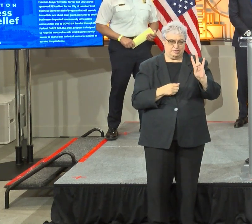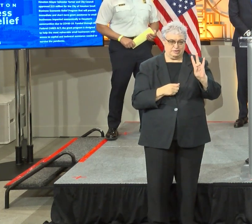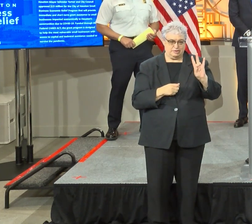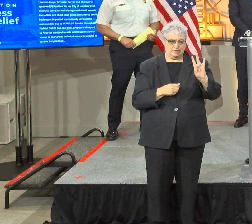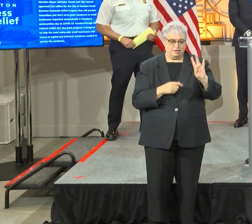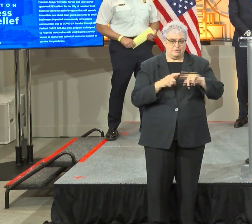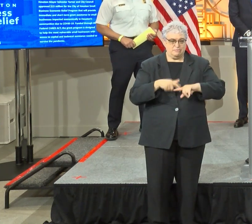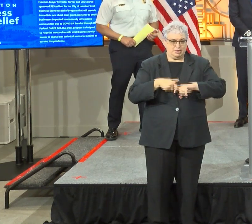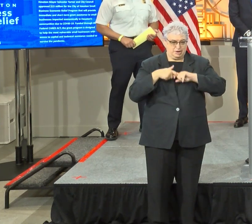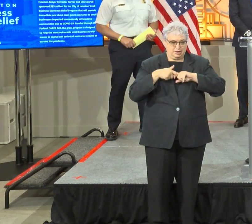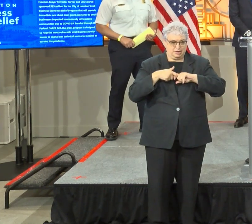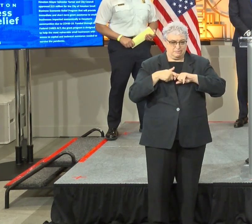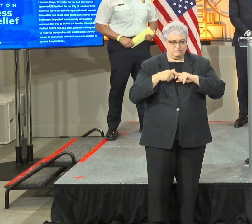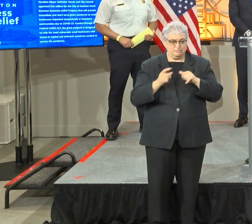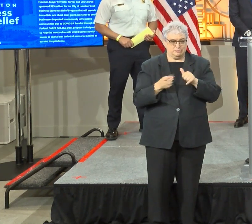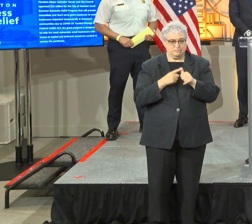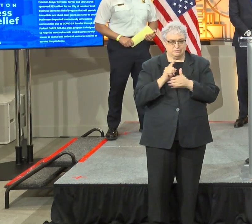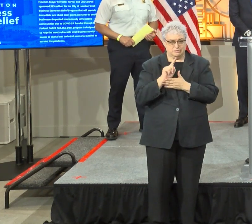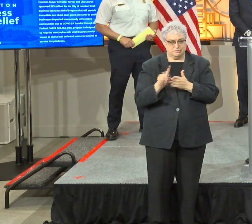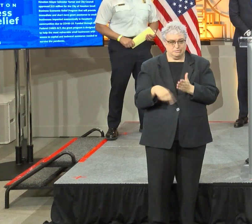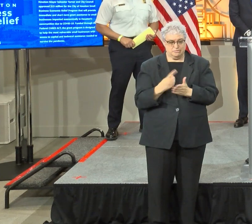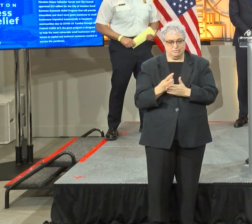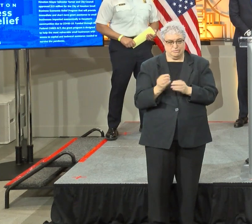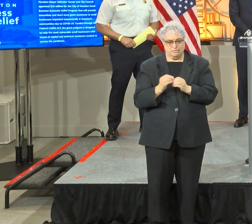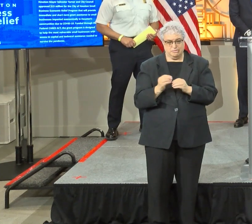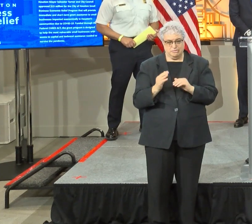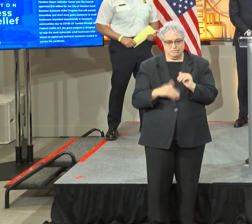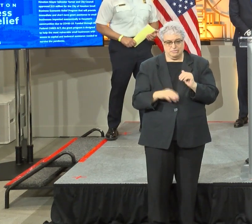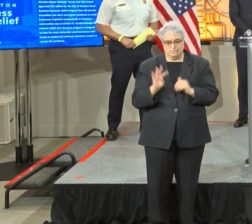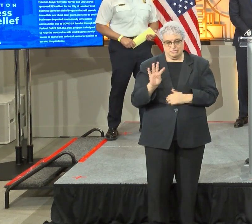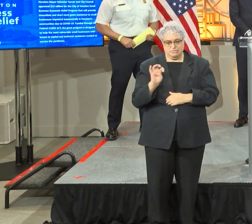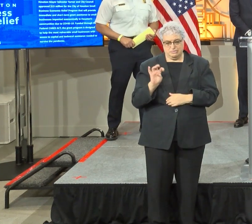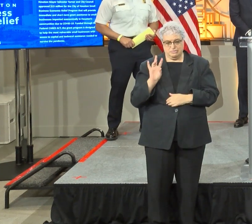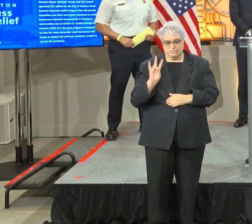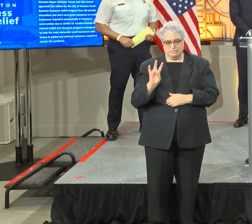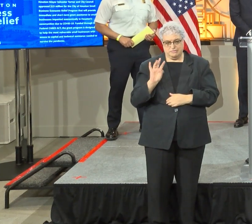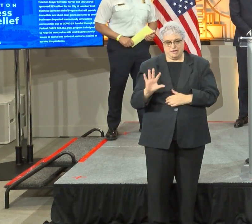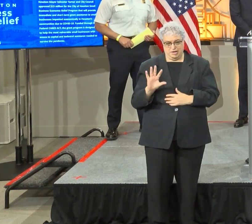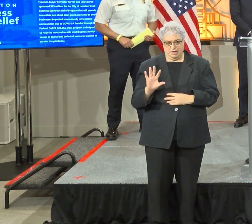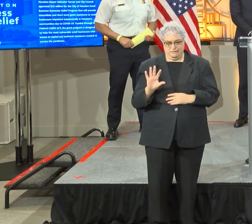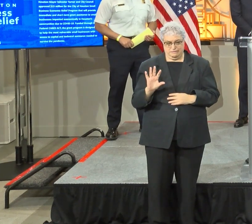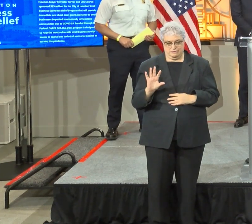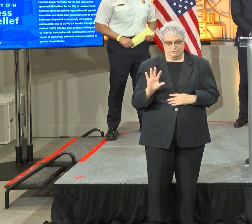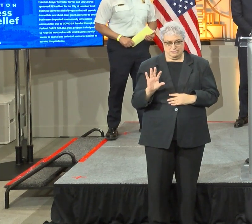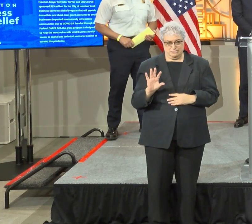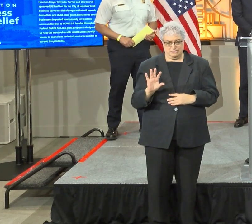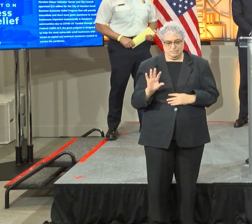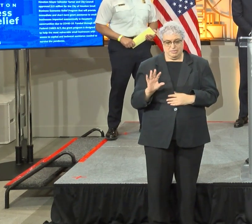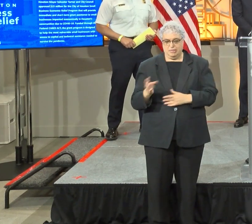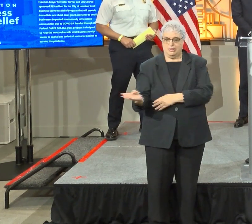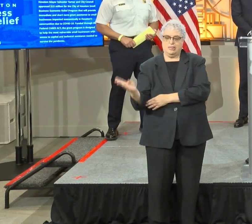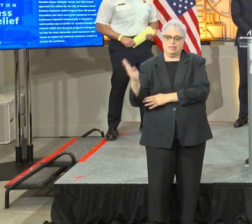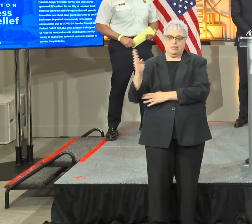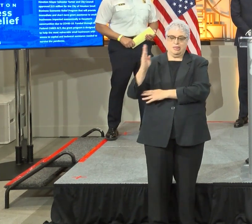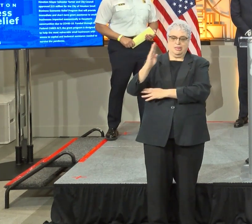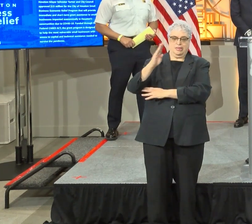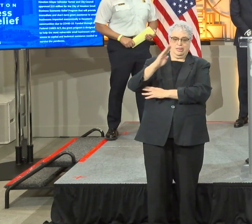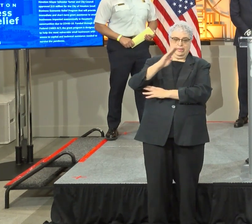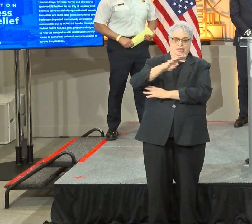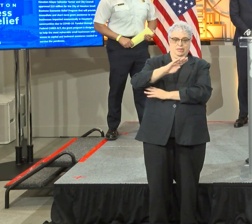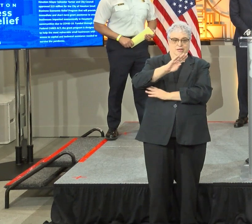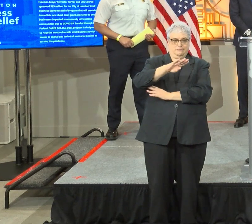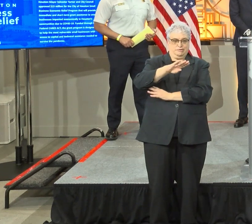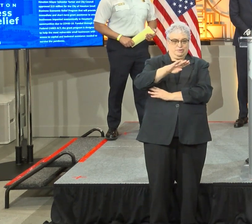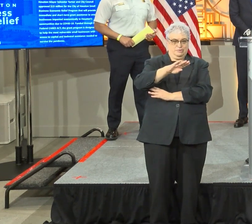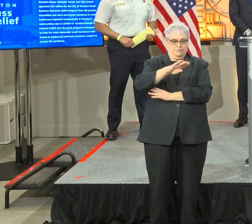957 pending. So in the first hour, there were more than 475 applications. Now, as of